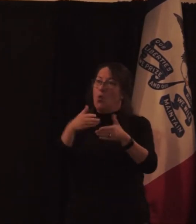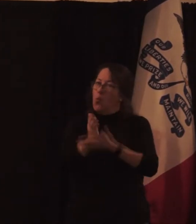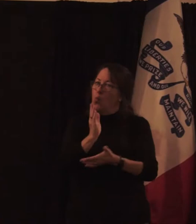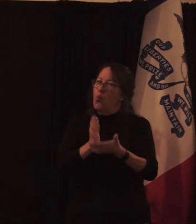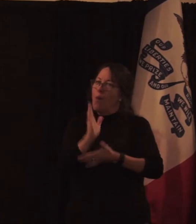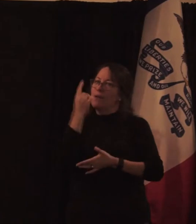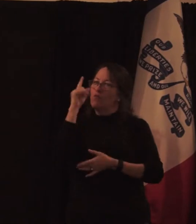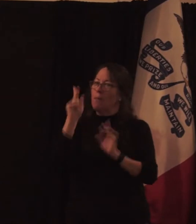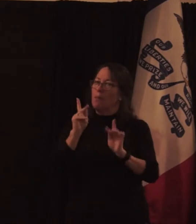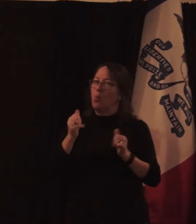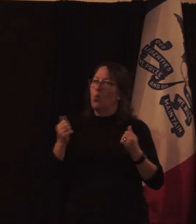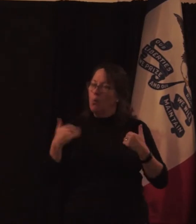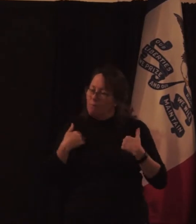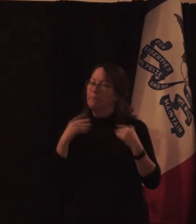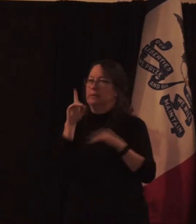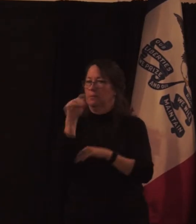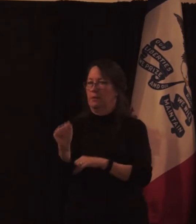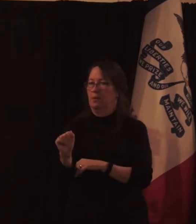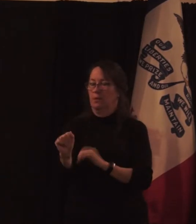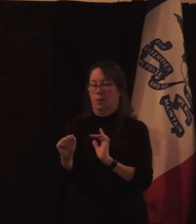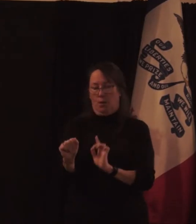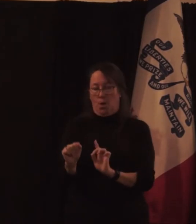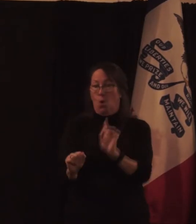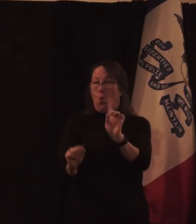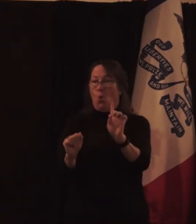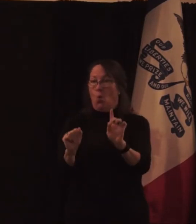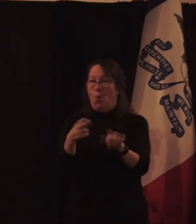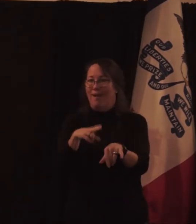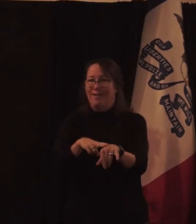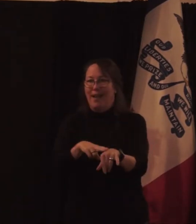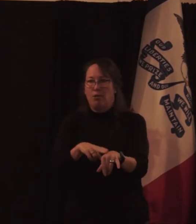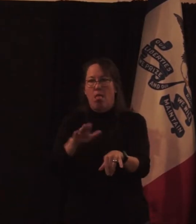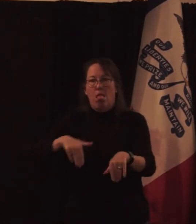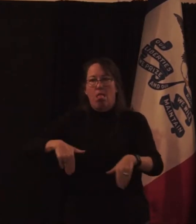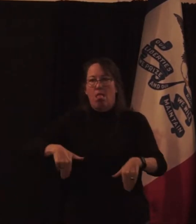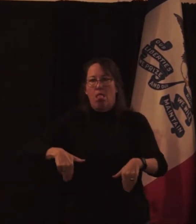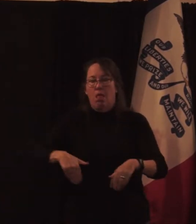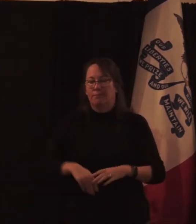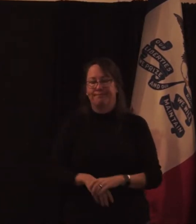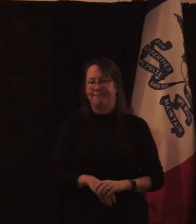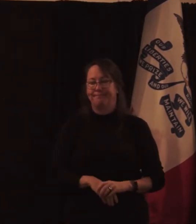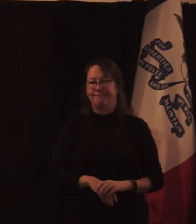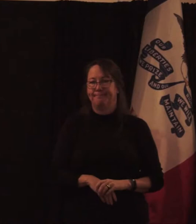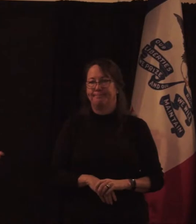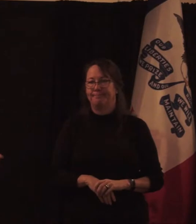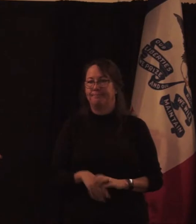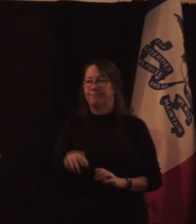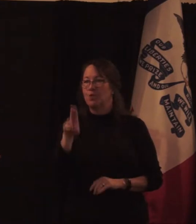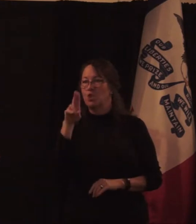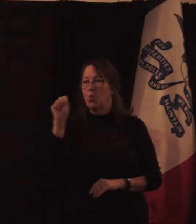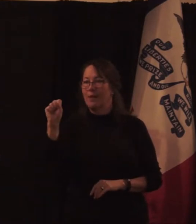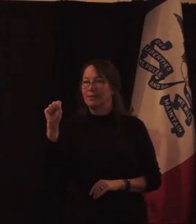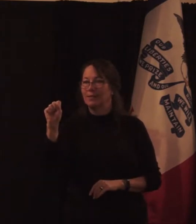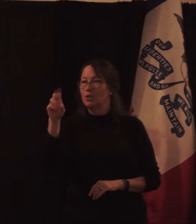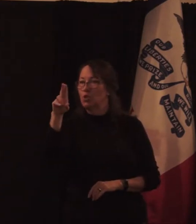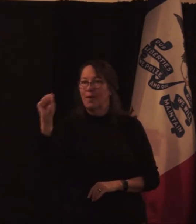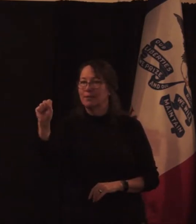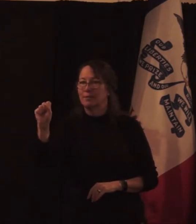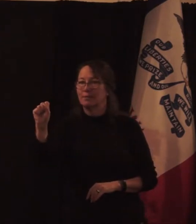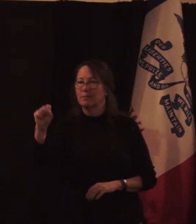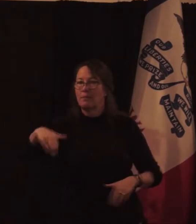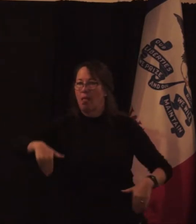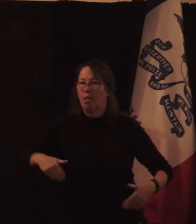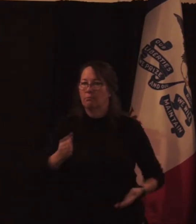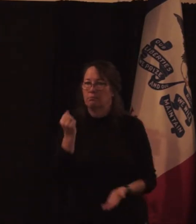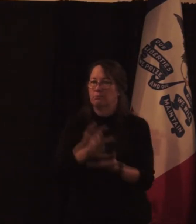of Persons with Disabilities. But there is one nation that still has not ratified it, the United States of America.